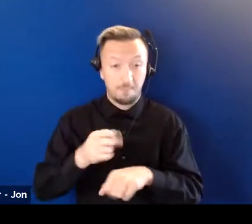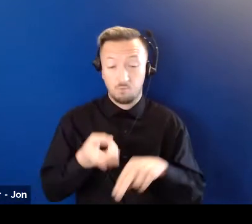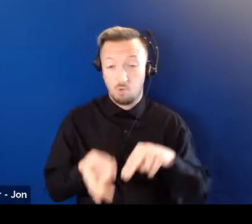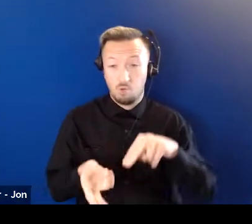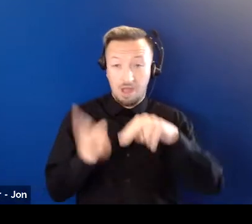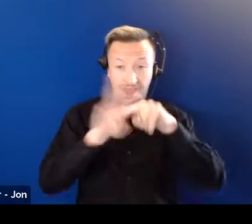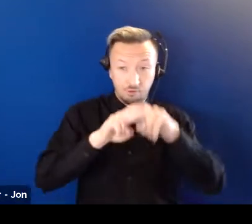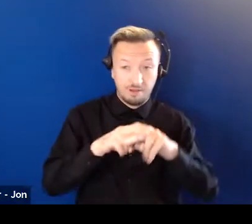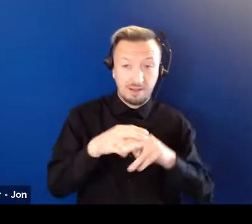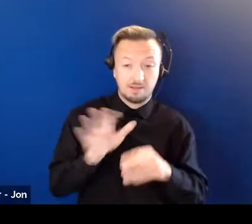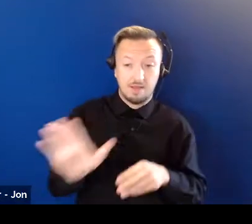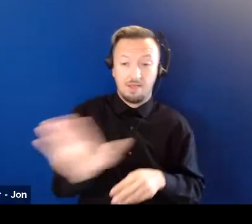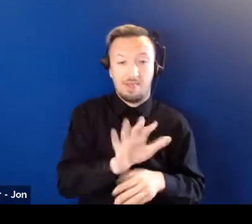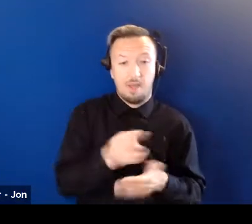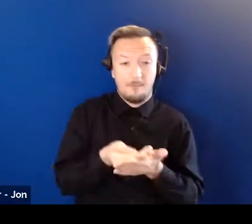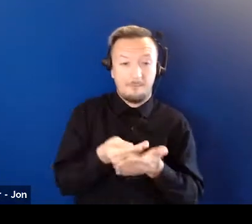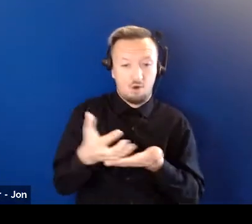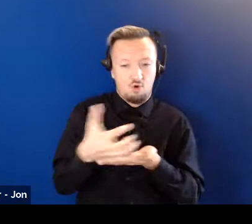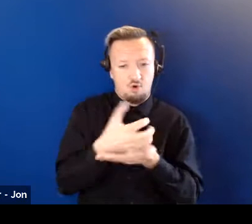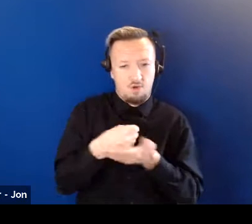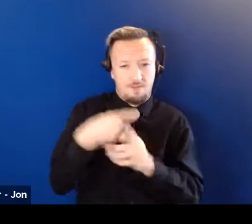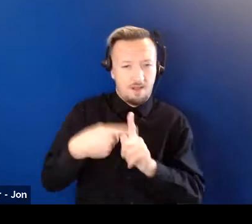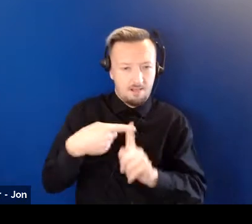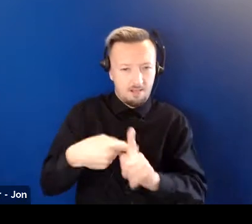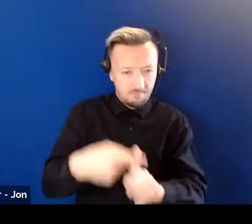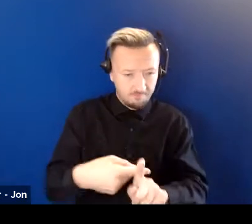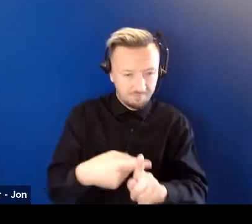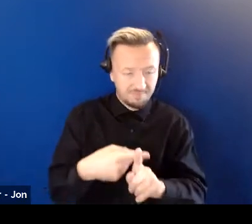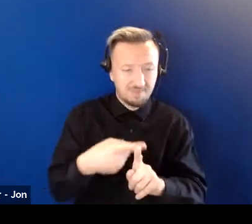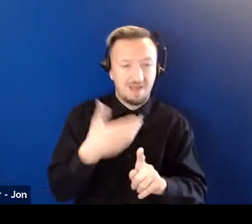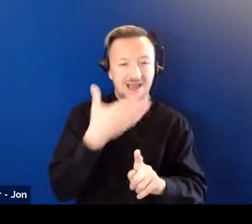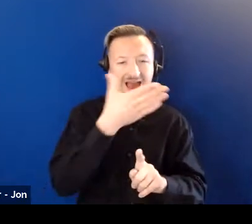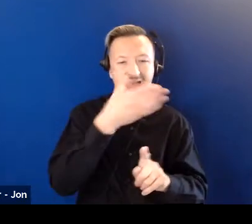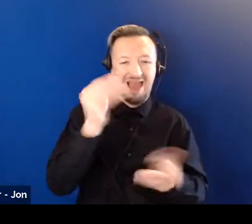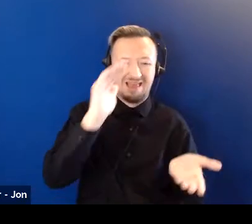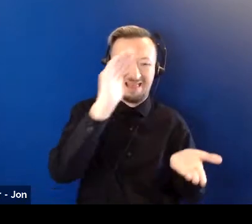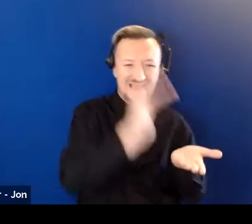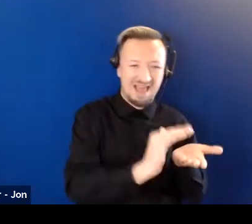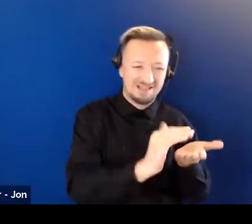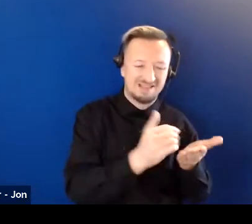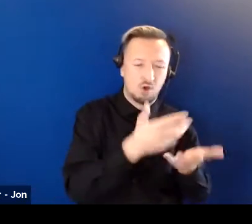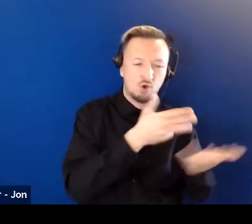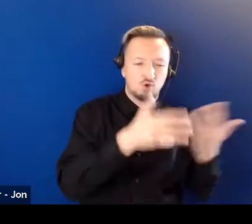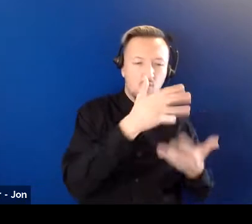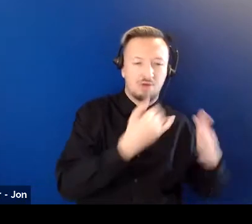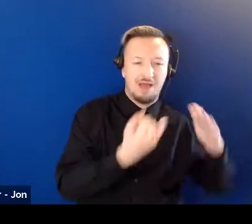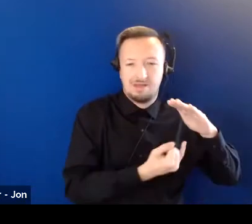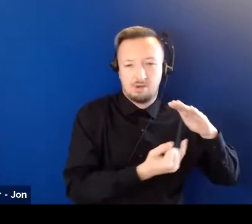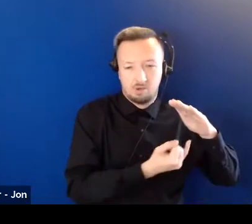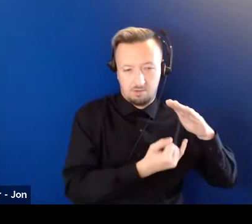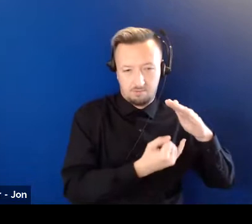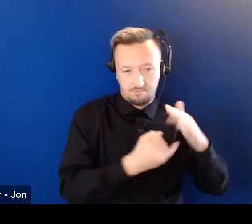gross monthly income and decreasing social isolation, right? I'm sure those 3 themes